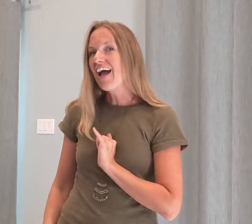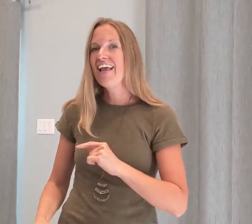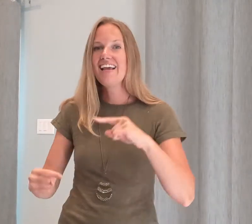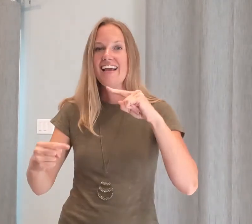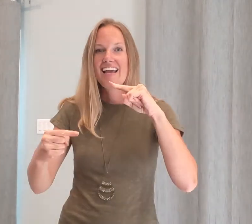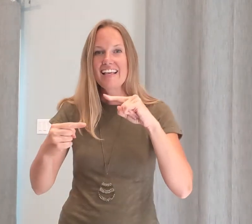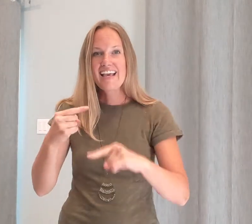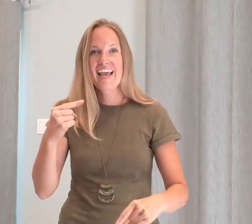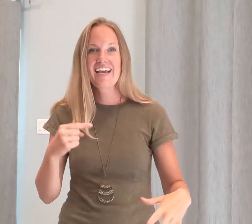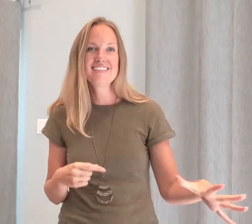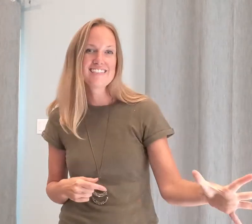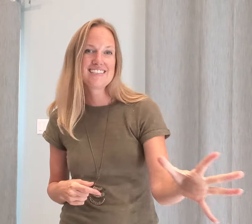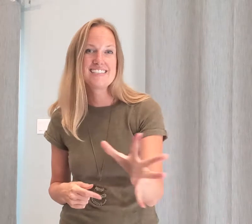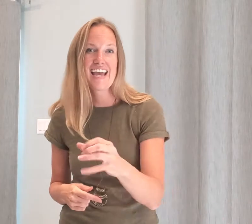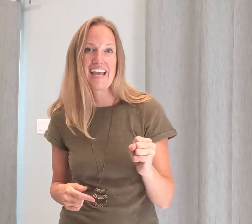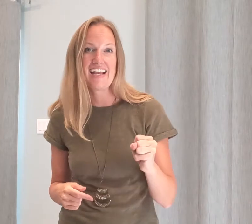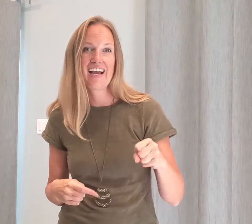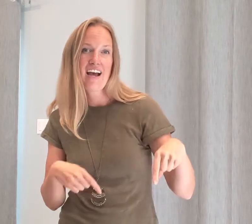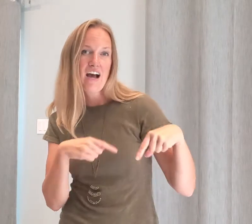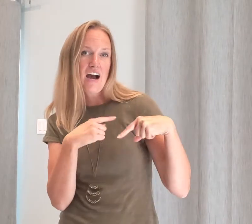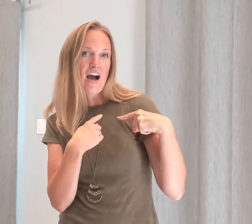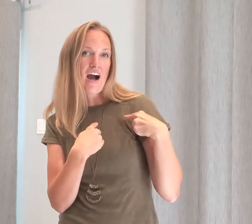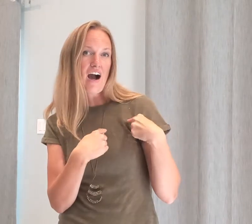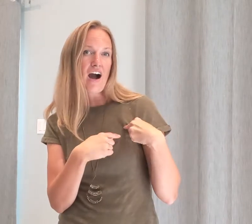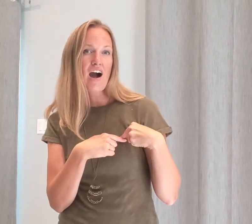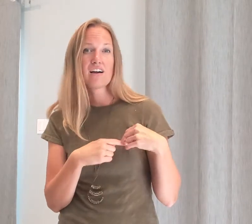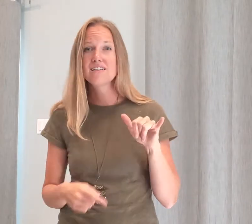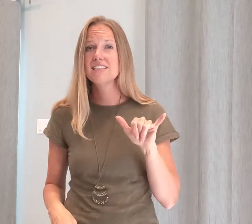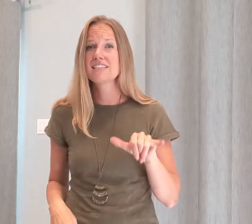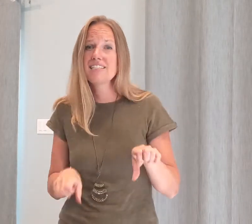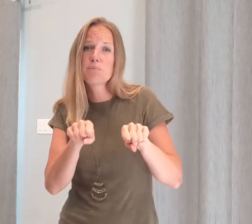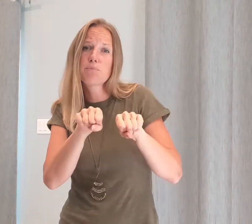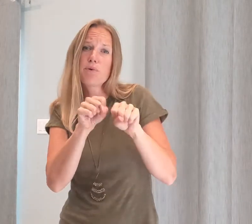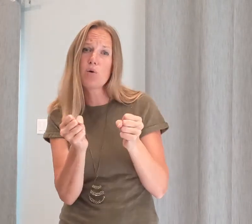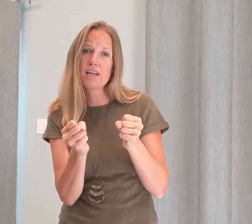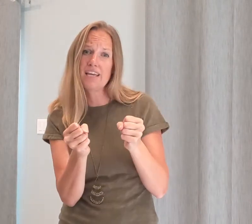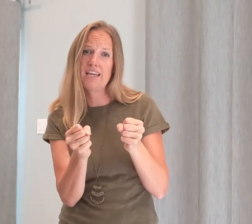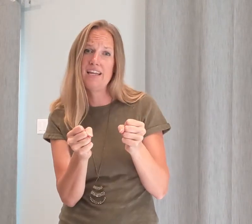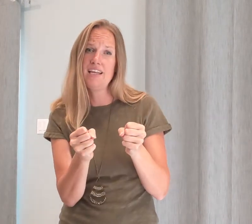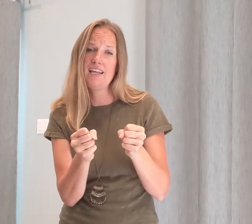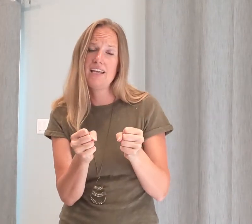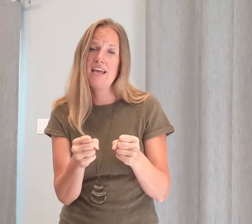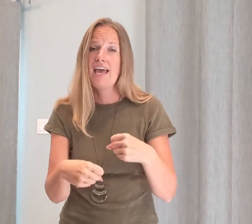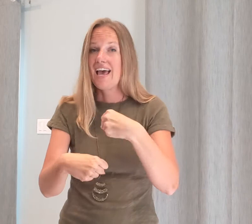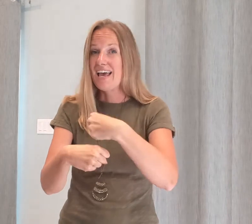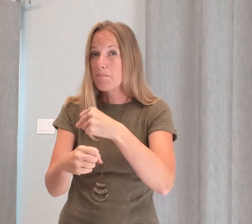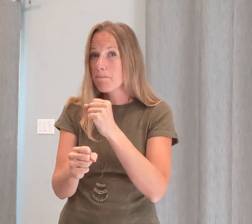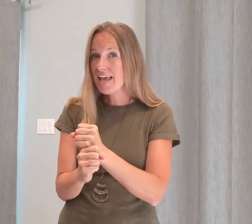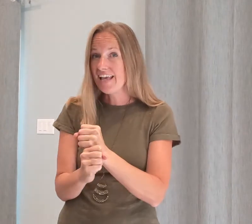I can't take a heart that's broken and